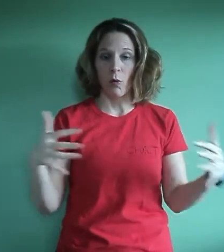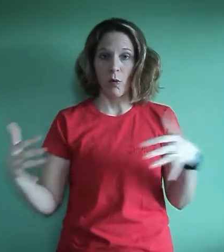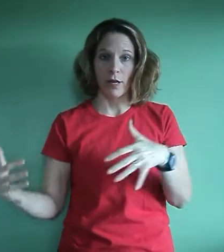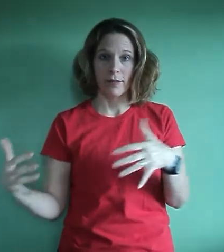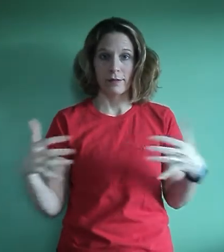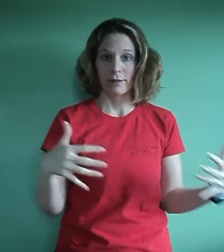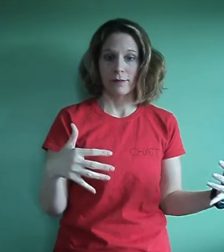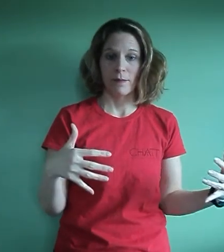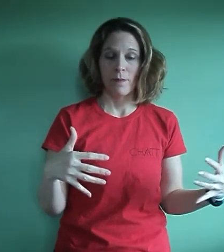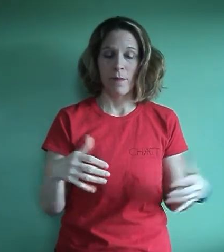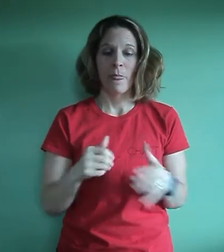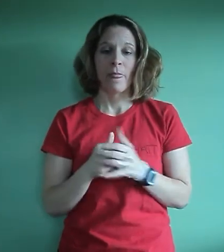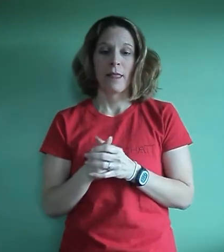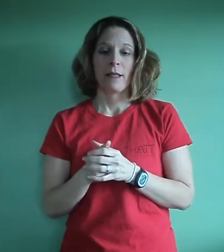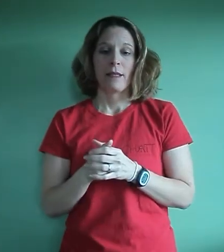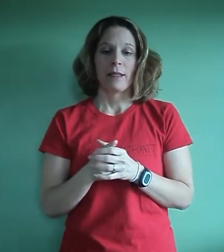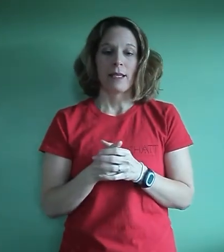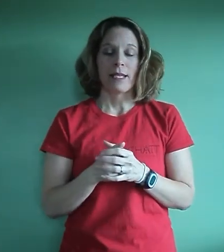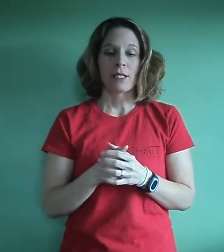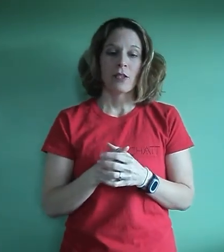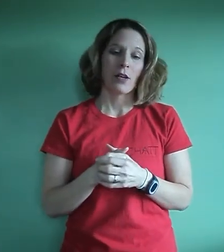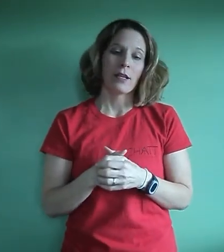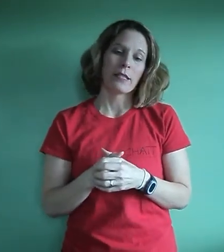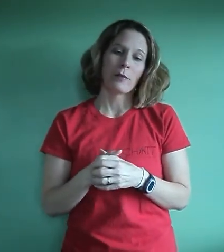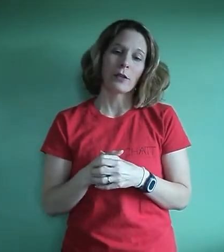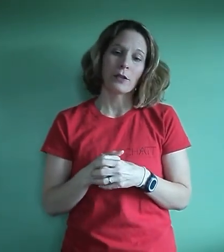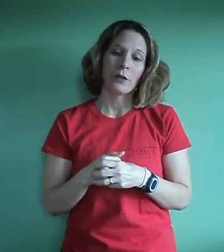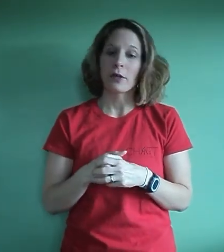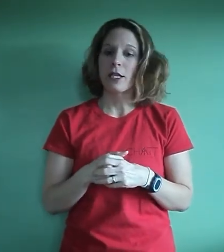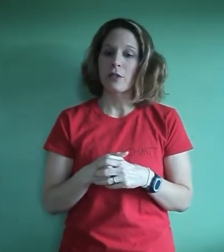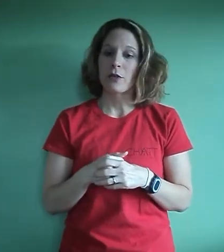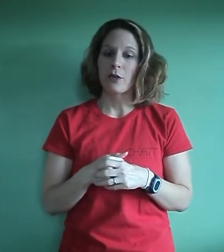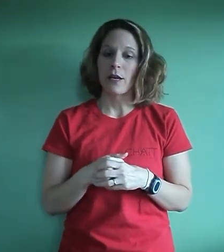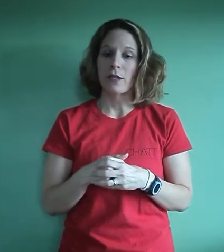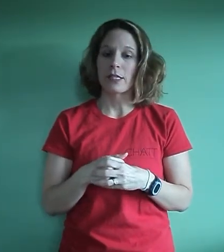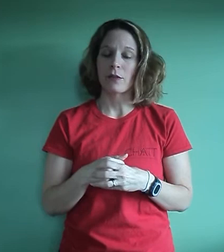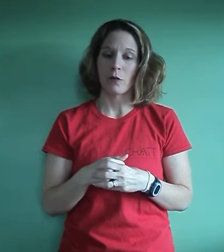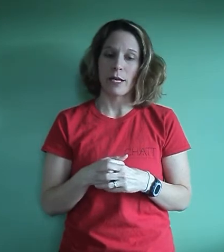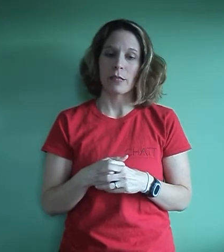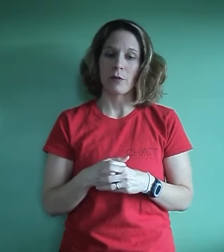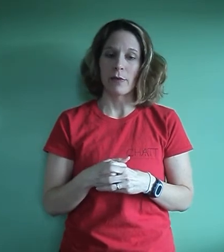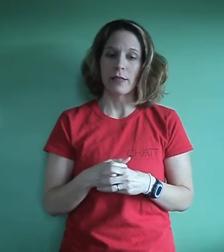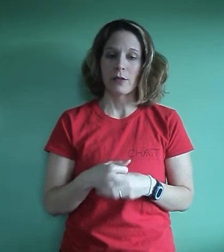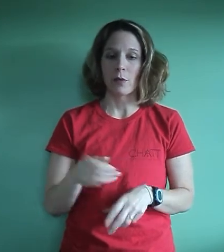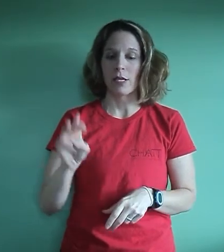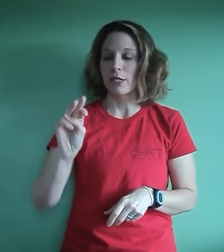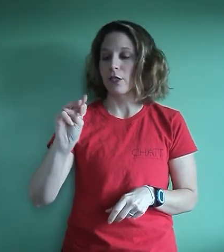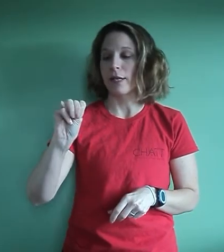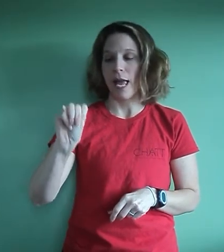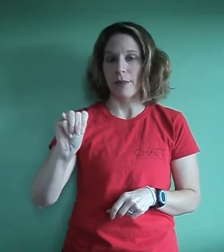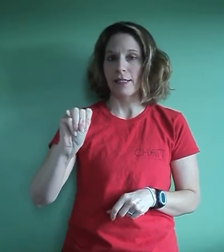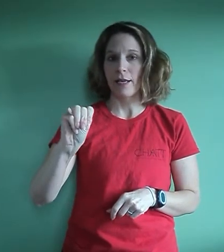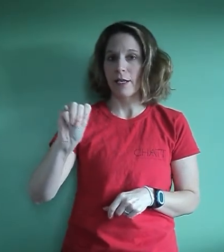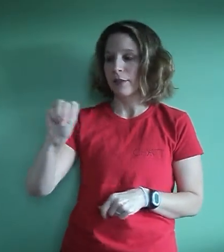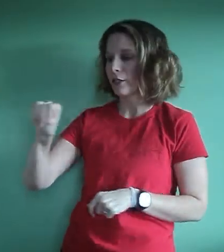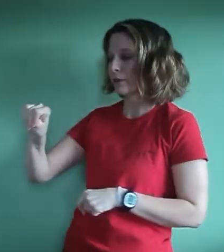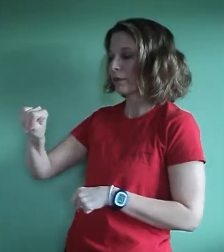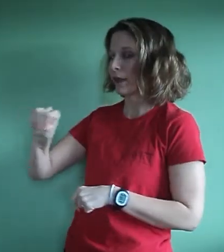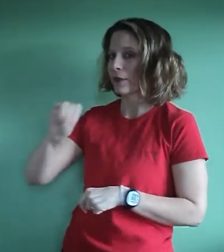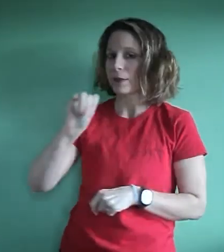War. The next card is Martin Luther King Jr. and the Civil Rights Movement, so we're going to do an M in sign language. We've done this one as